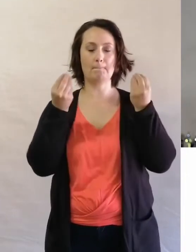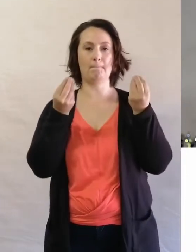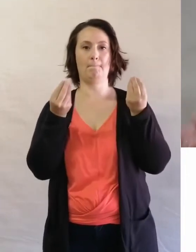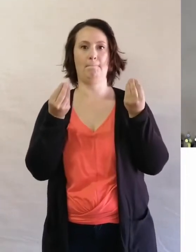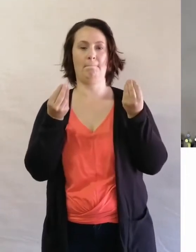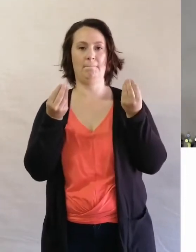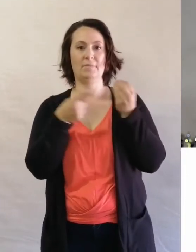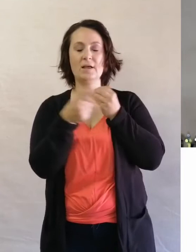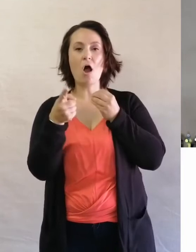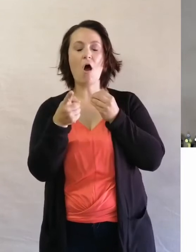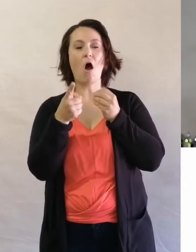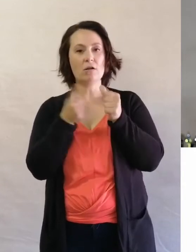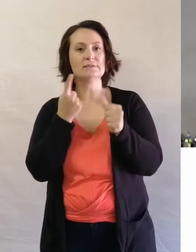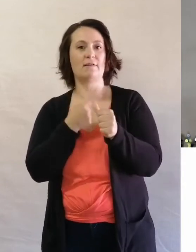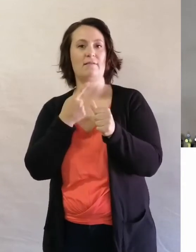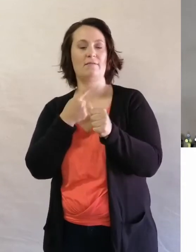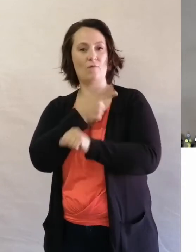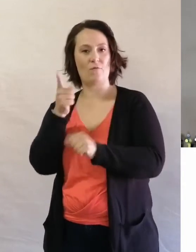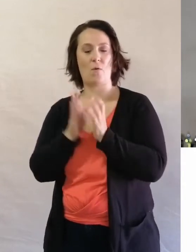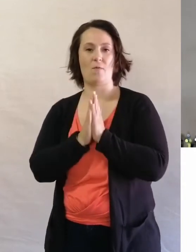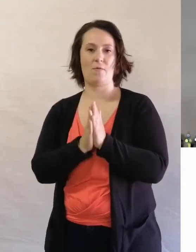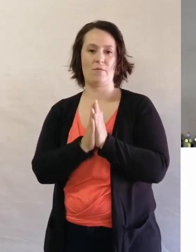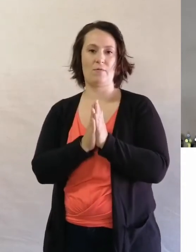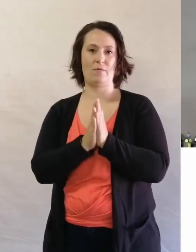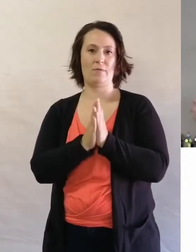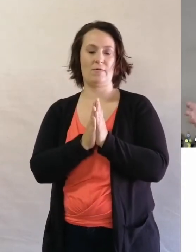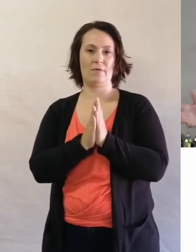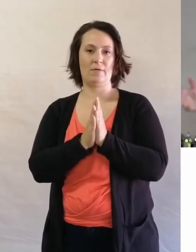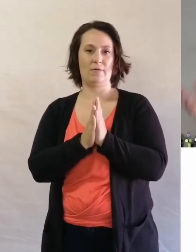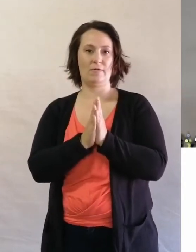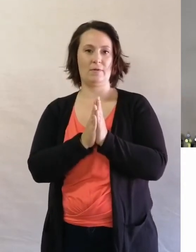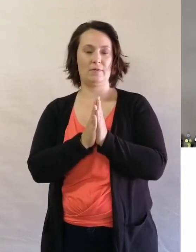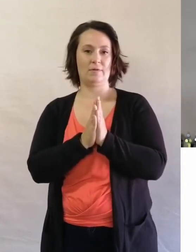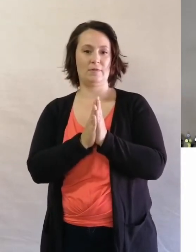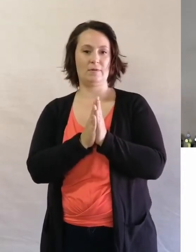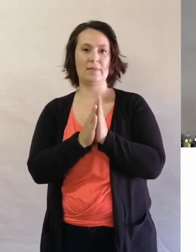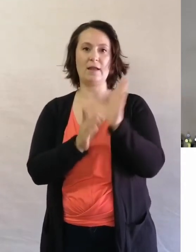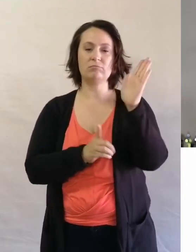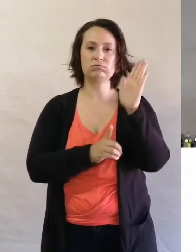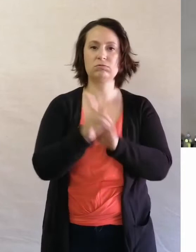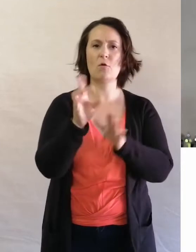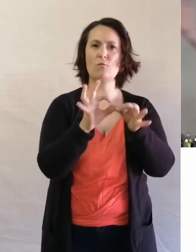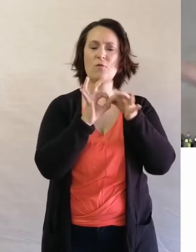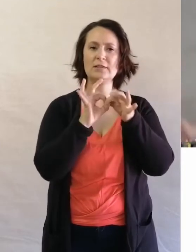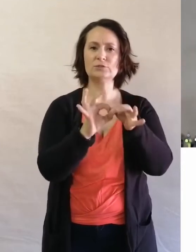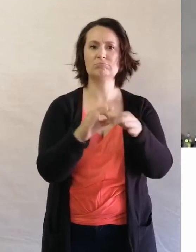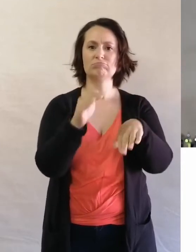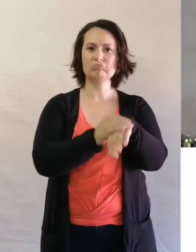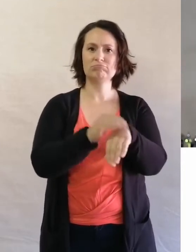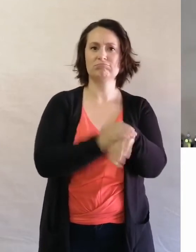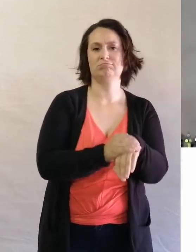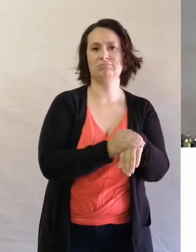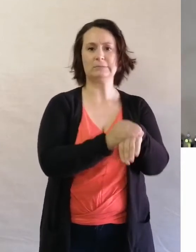are answers to prayers. That people develop friendships, lasting friendship for the rest of their lives. Imagine